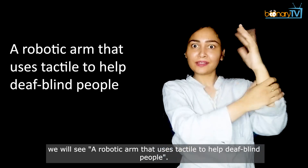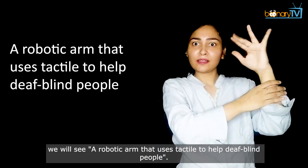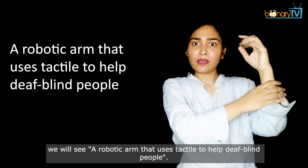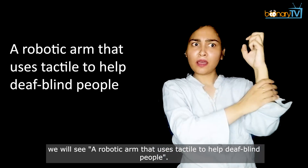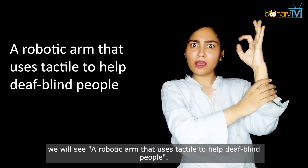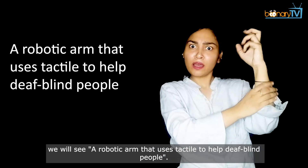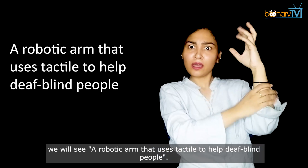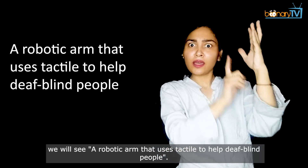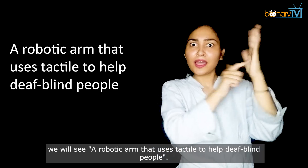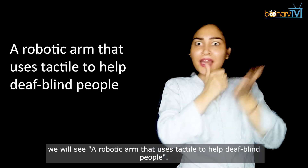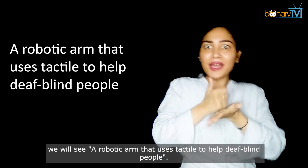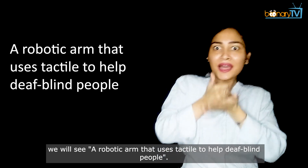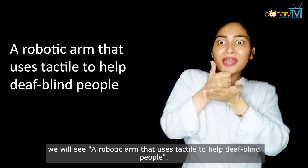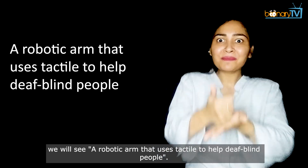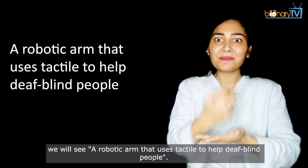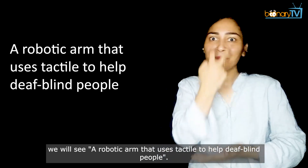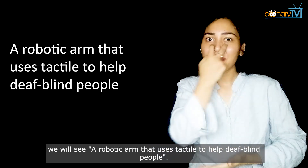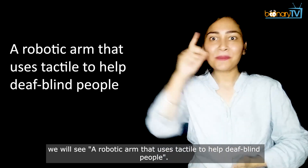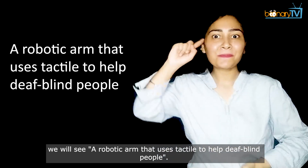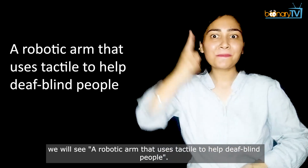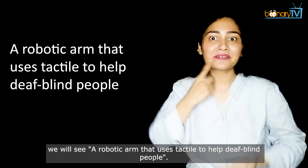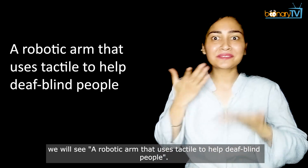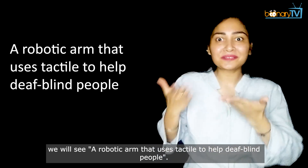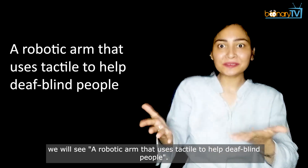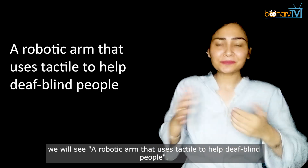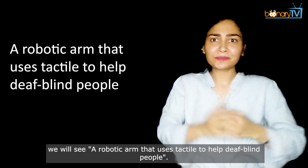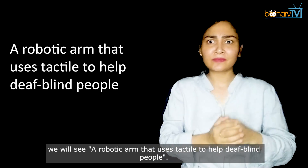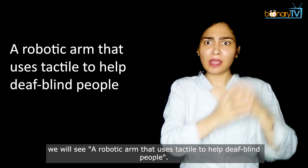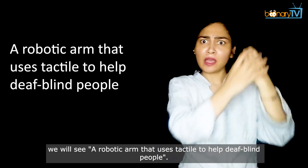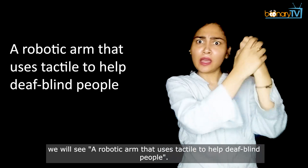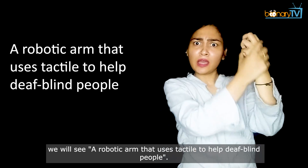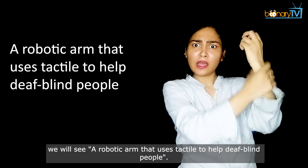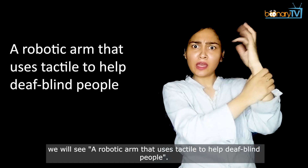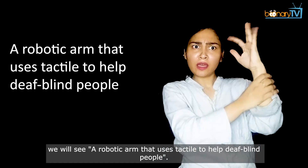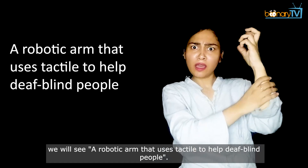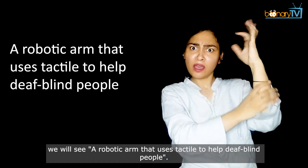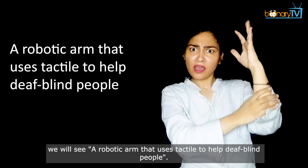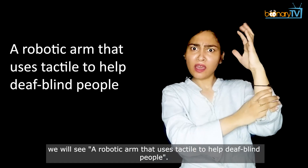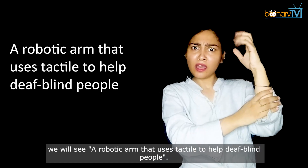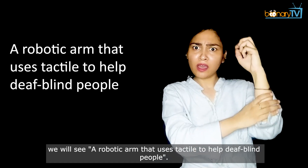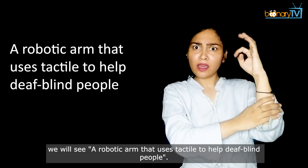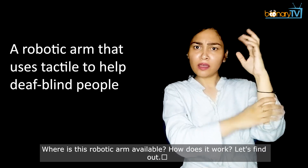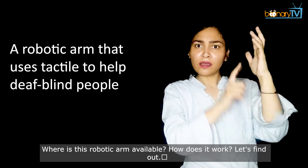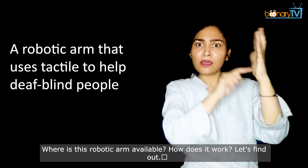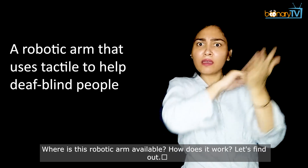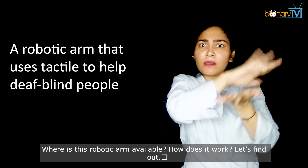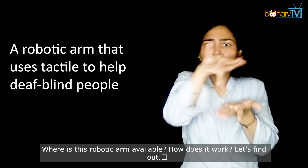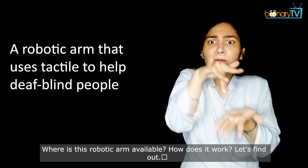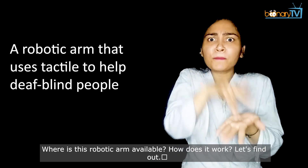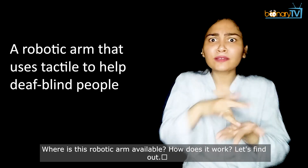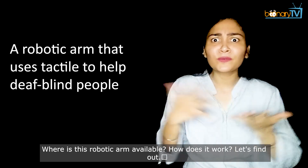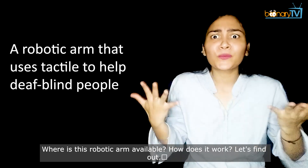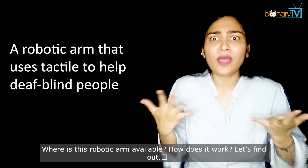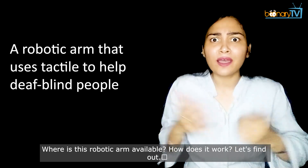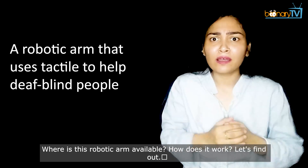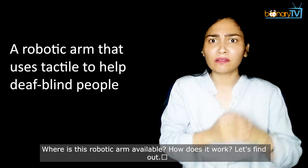robotic arm that uses tactile to help deaf-blind people. Where is this robotic arm available?